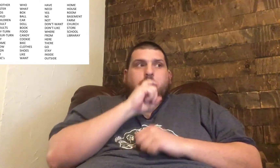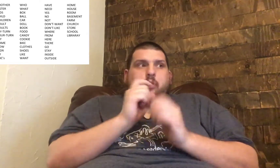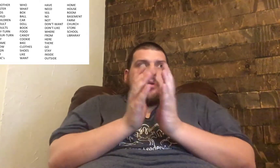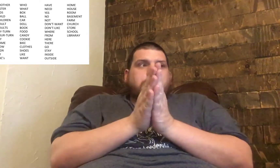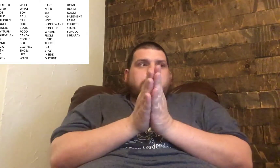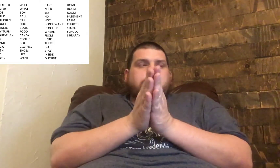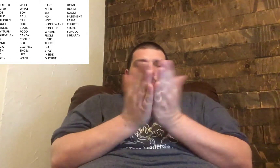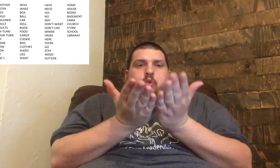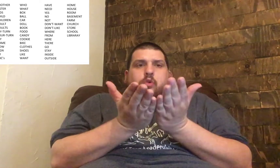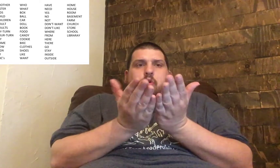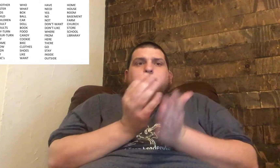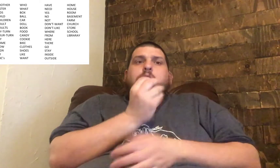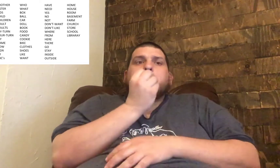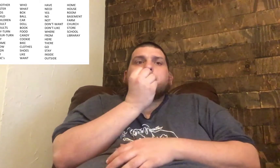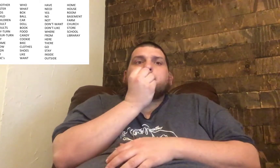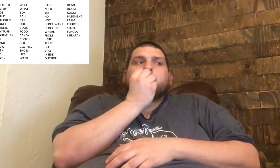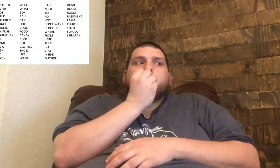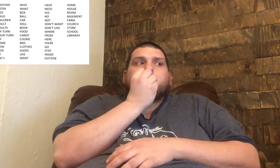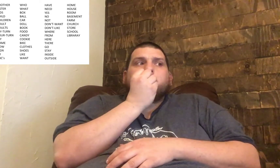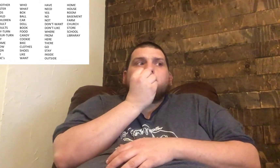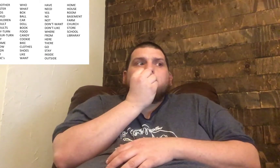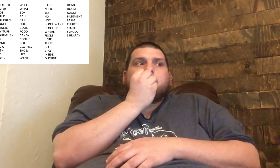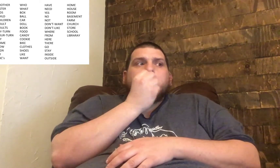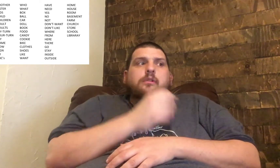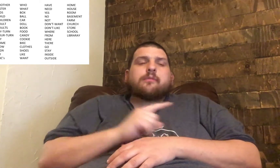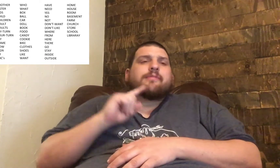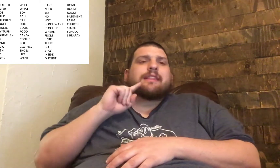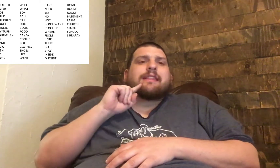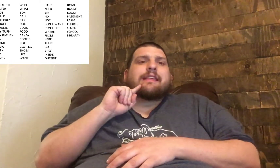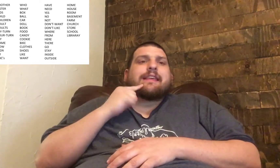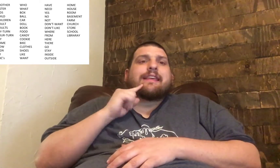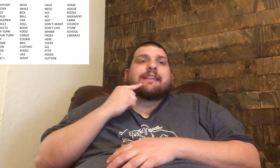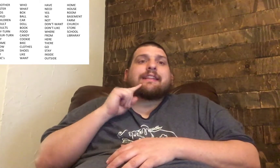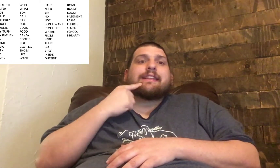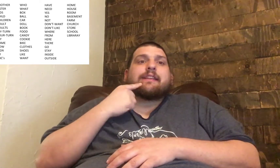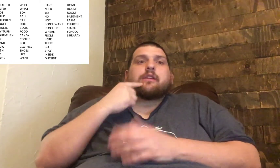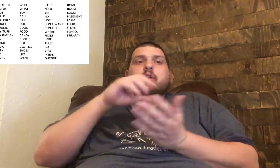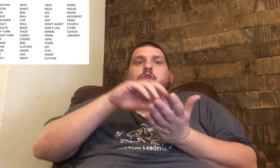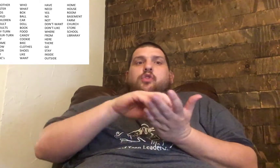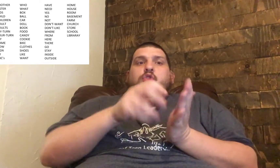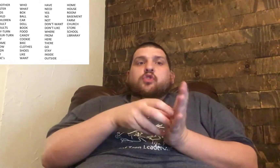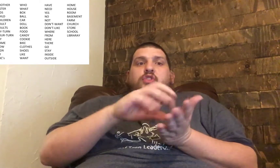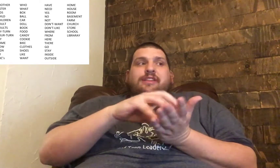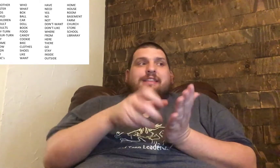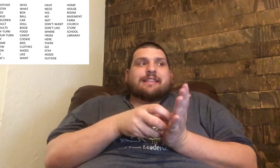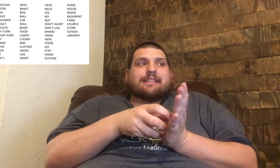doll, book, food, candy, cookie,